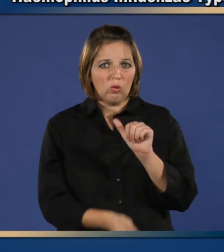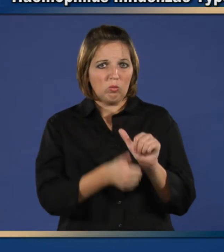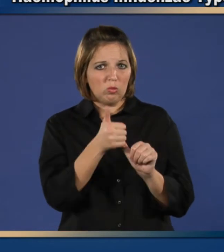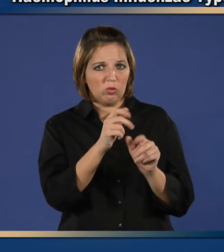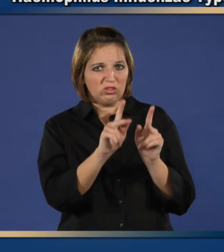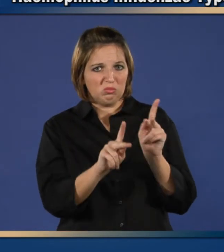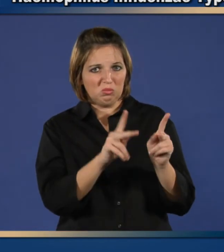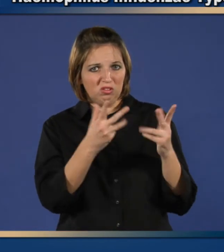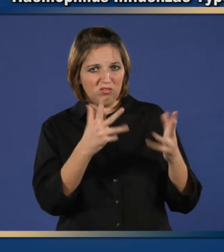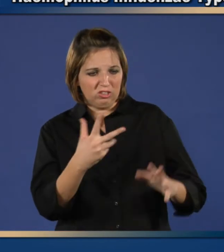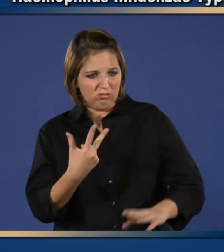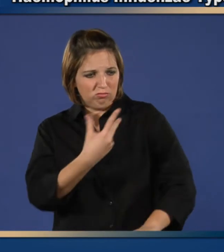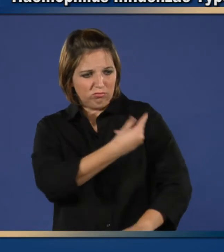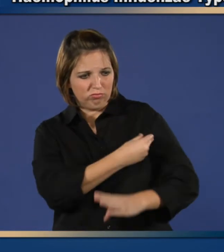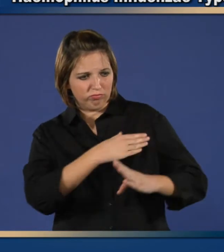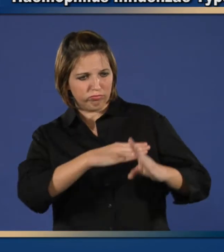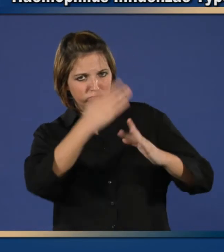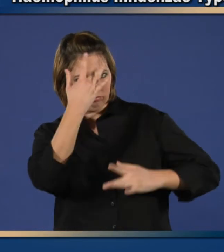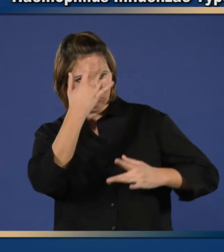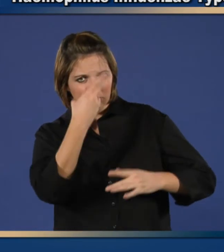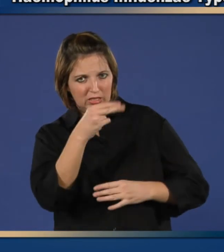extremely small.